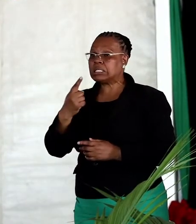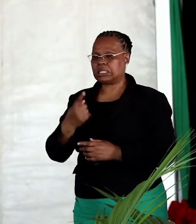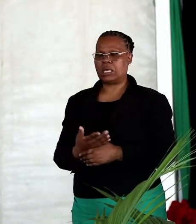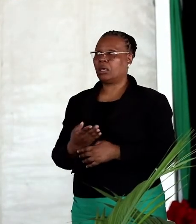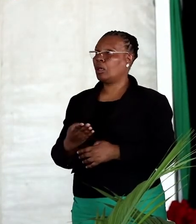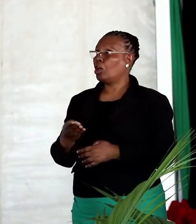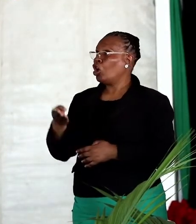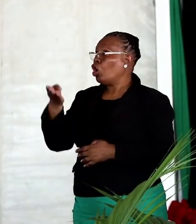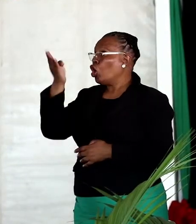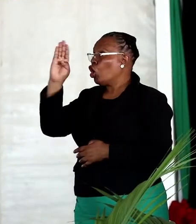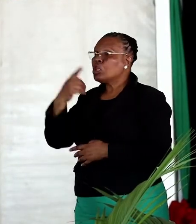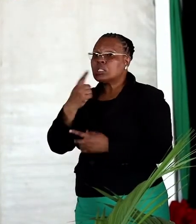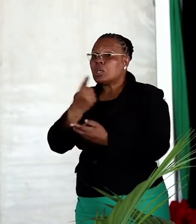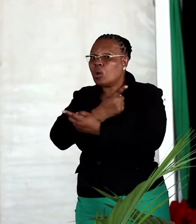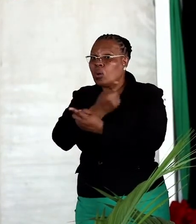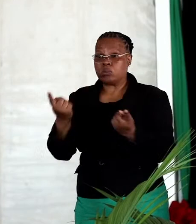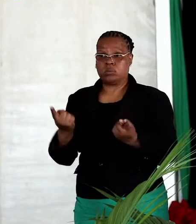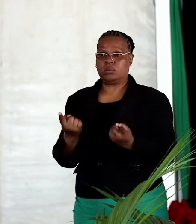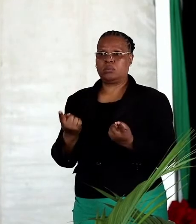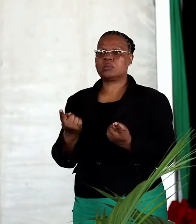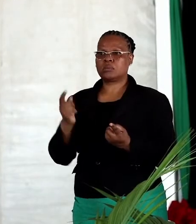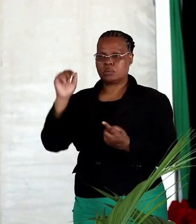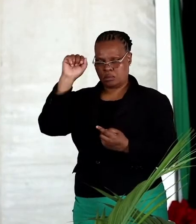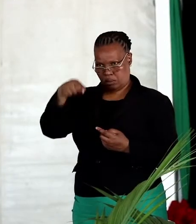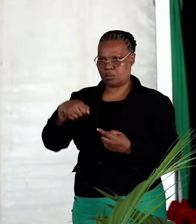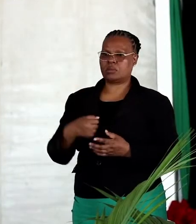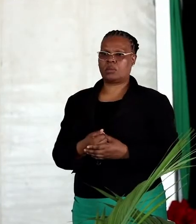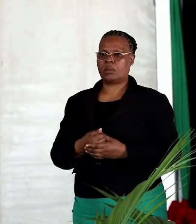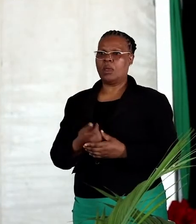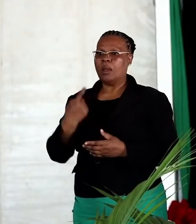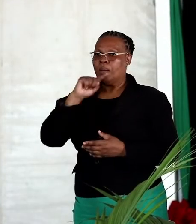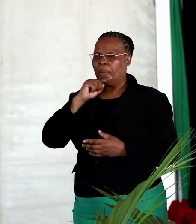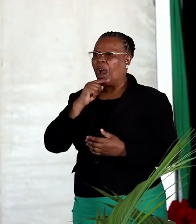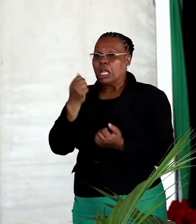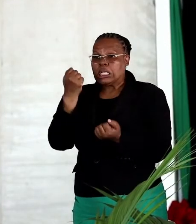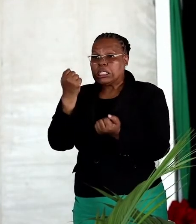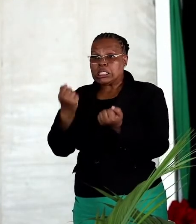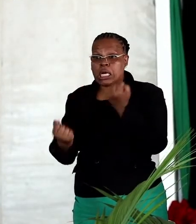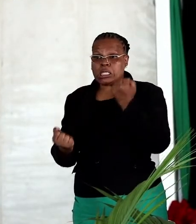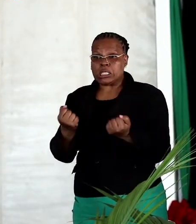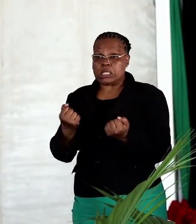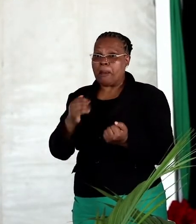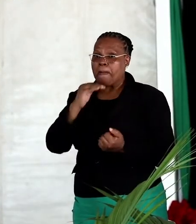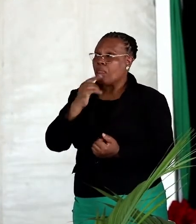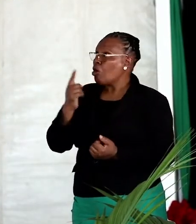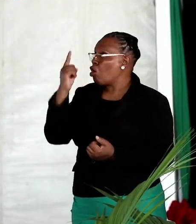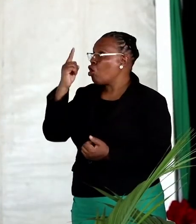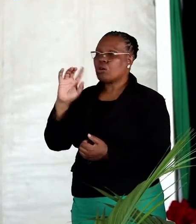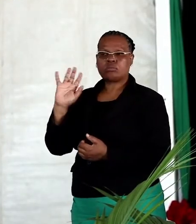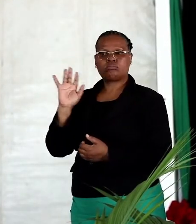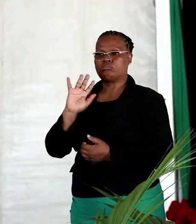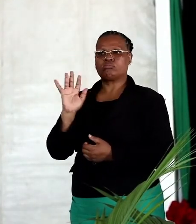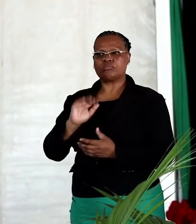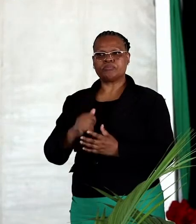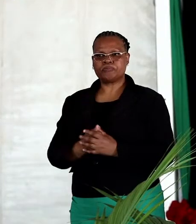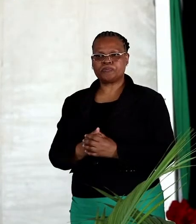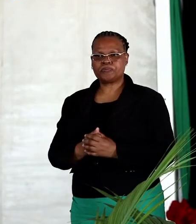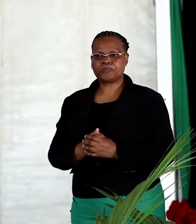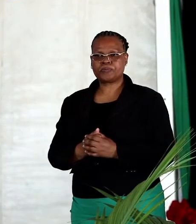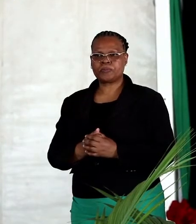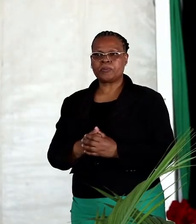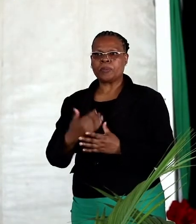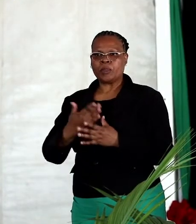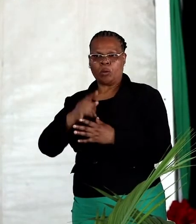comes to pass, the injustice, it is not godly. So the clergy led, the